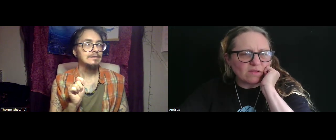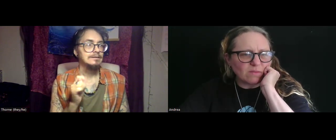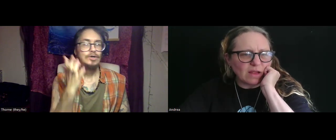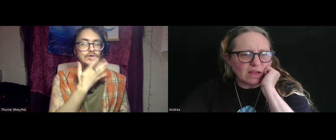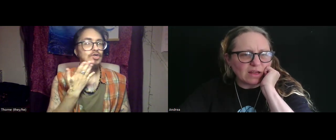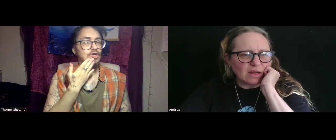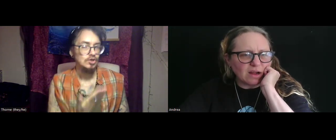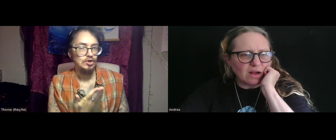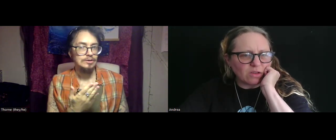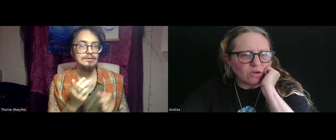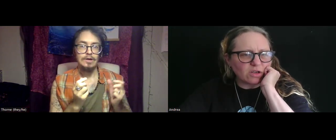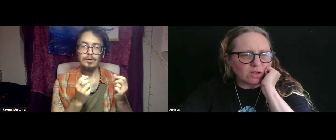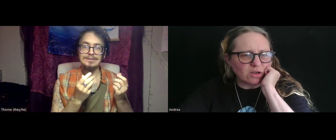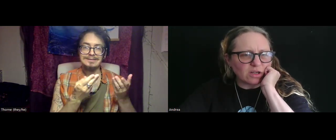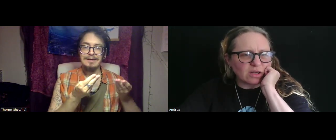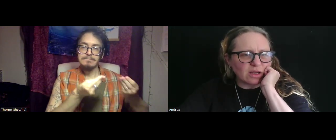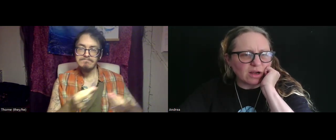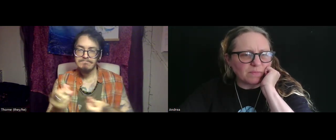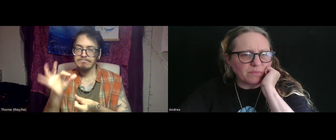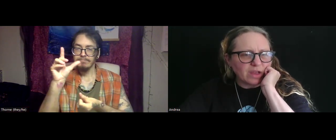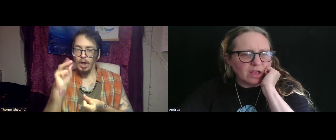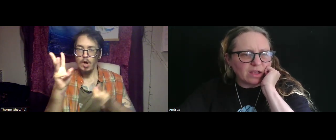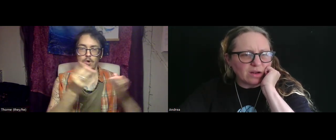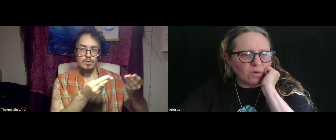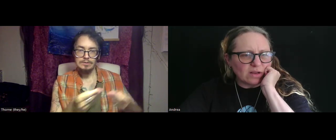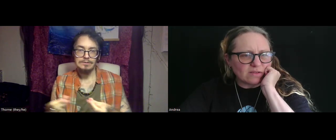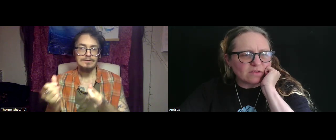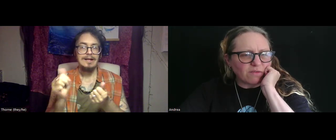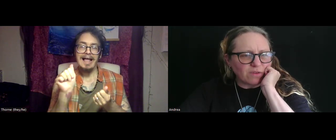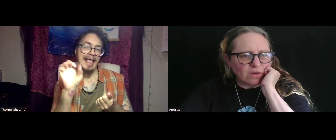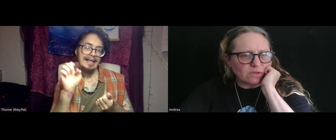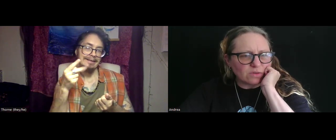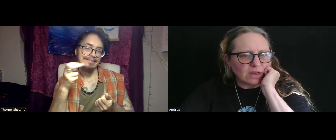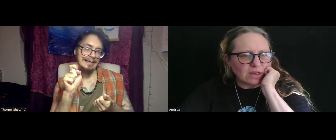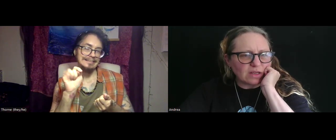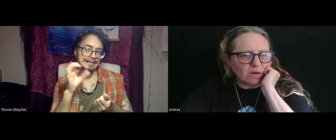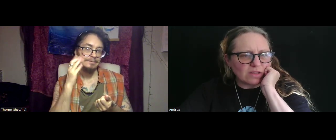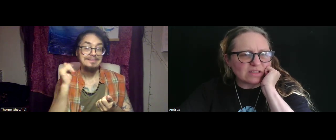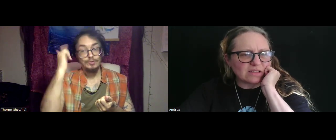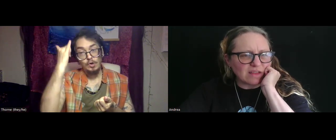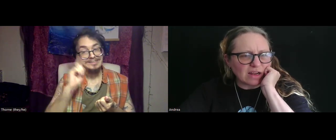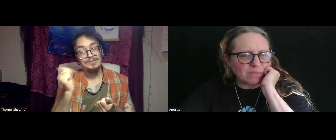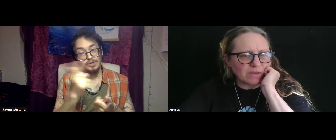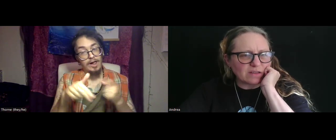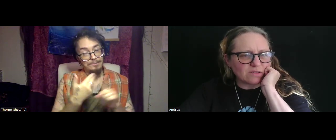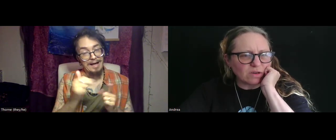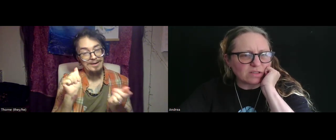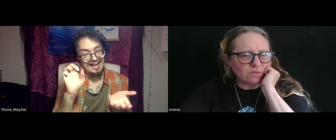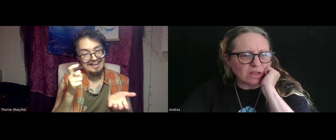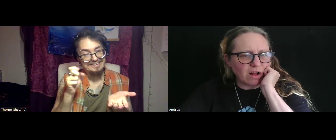to make it, look good. There's a flow to it, it's aesthetic because Taurus is really all